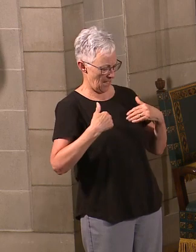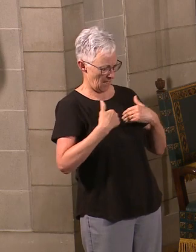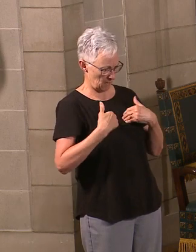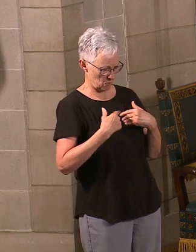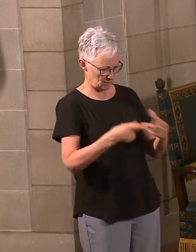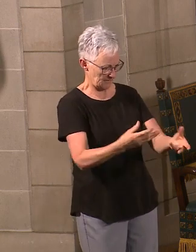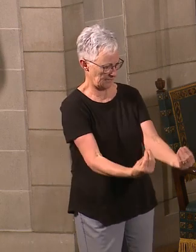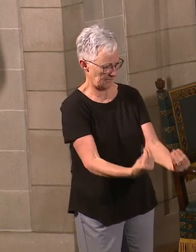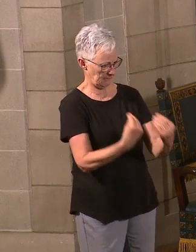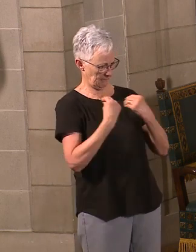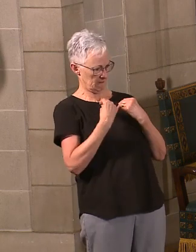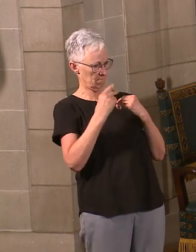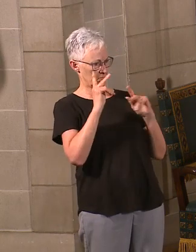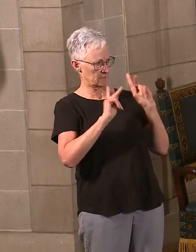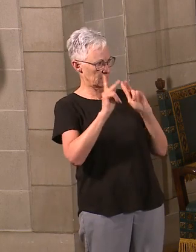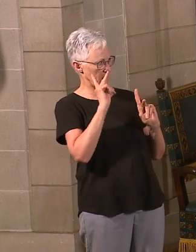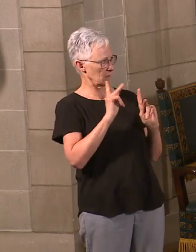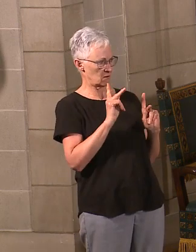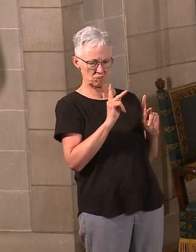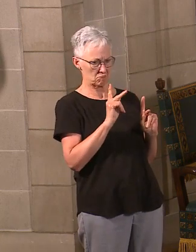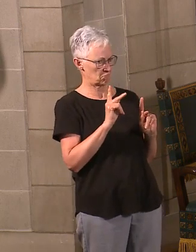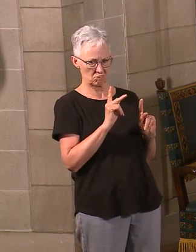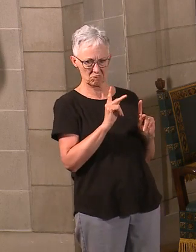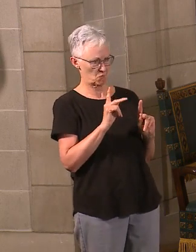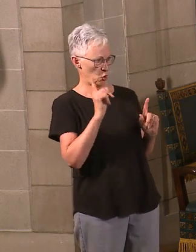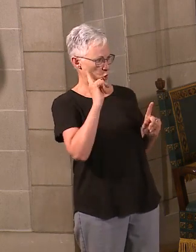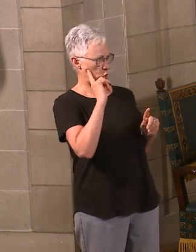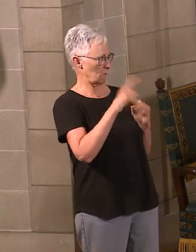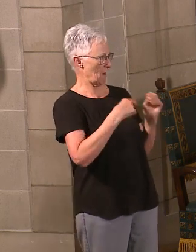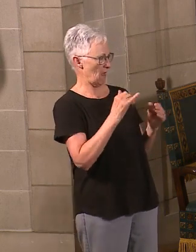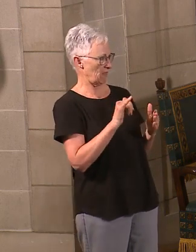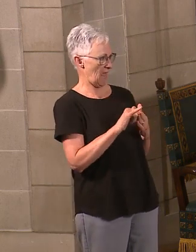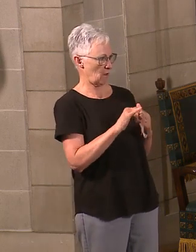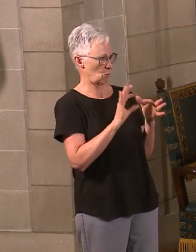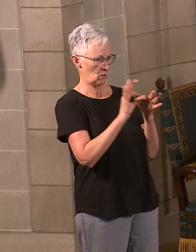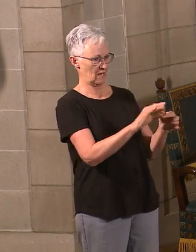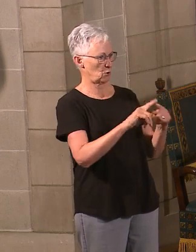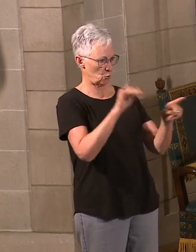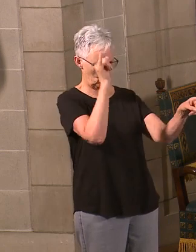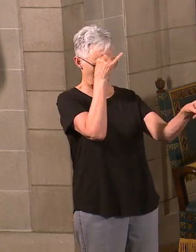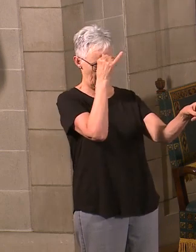understanding. In fact, we had Ken Hers, the Nebraska cattleman, up here talking about that specifically with regard to cattle. So Dr. L.